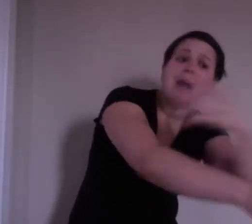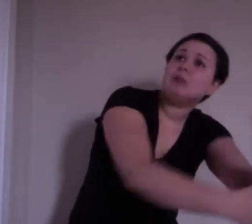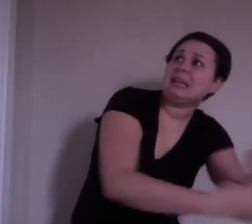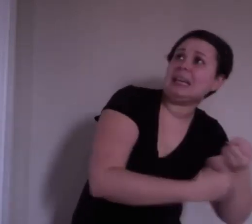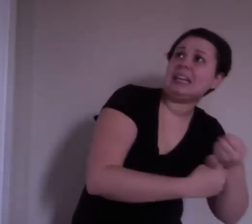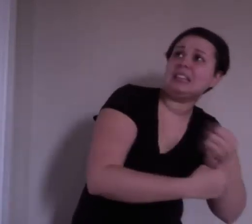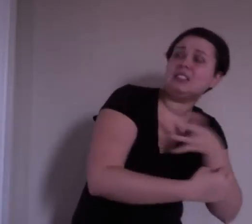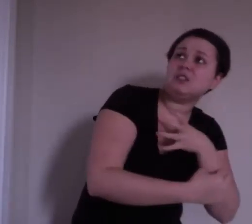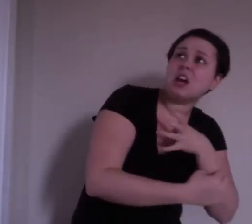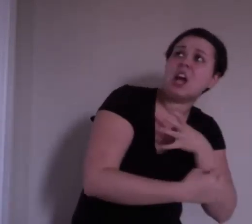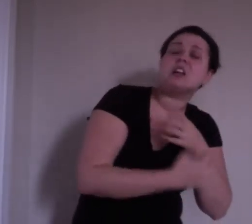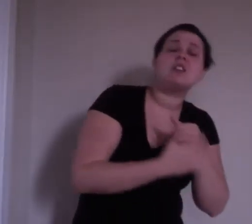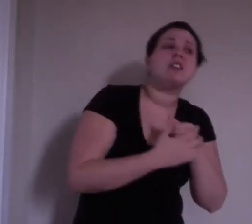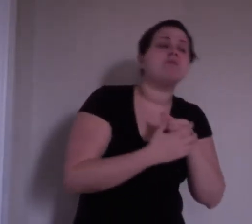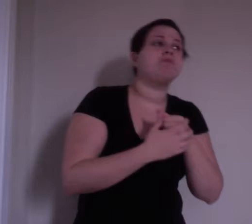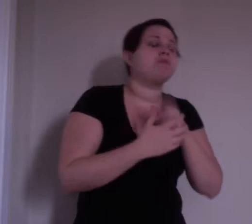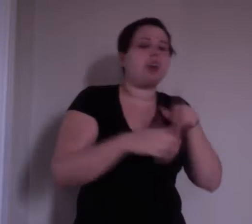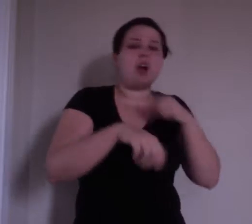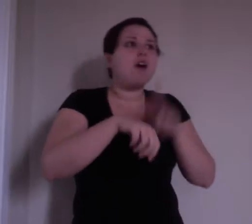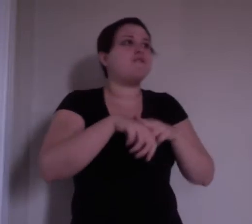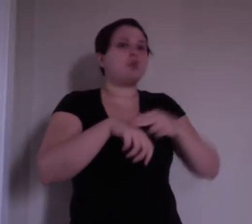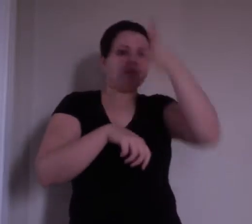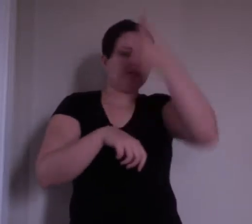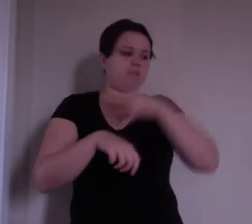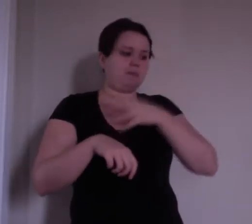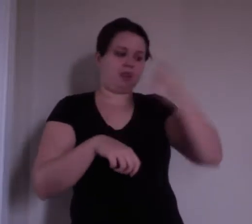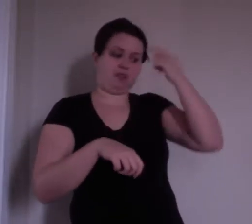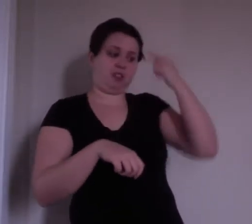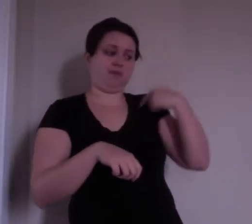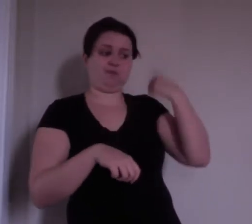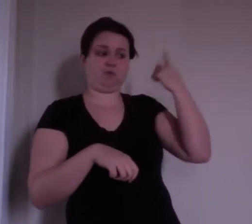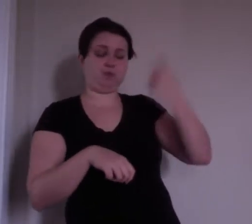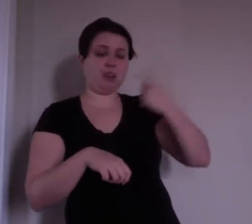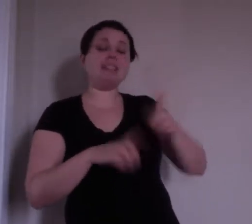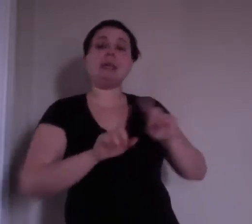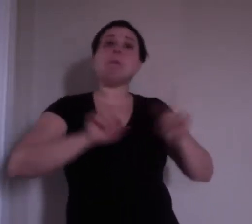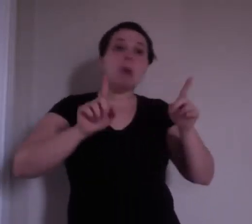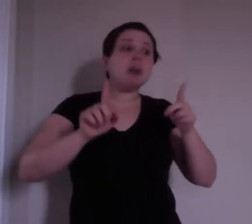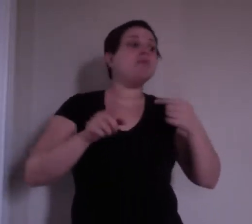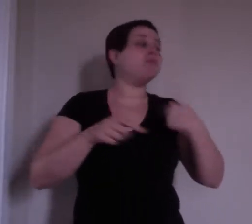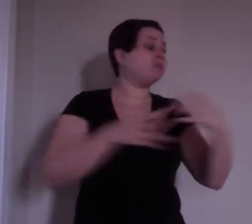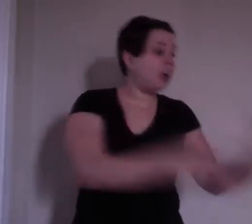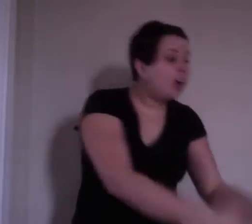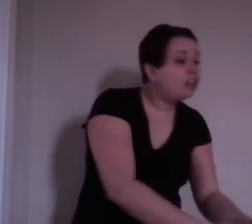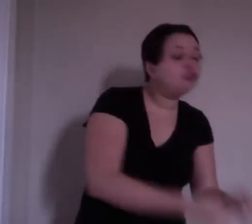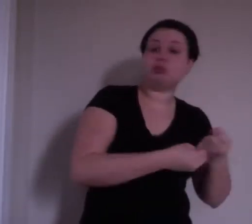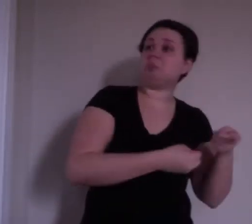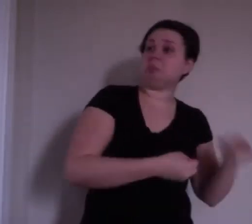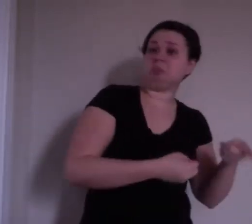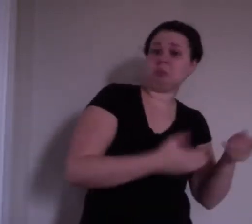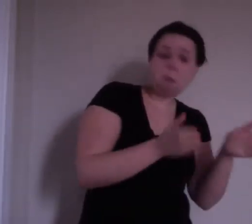And of course, the guy thought I was totally nuts, but I did. I took this little ball and I put it in a